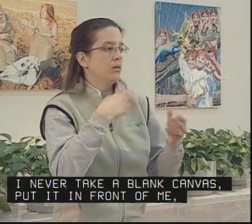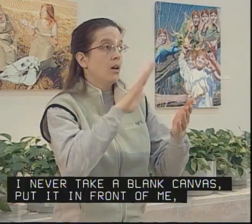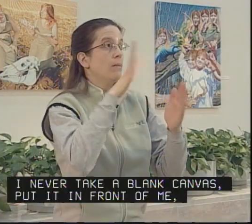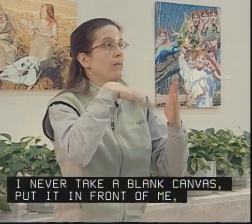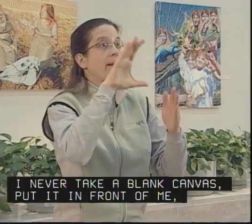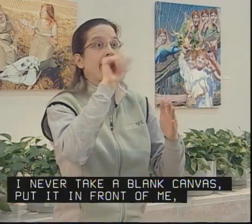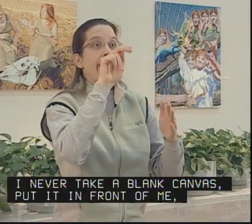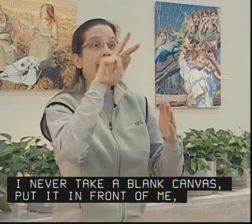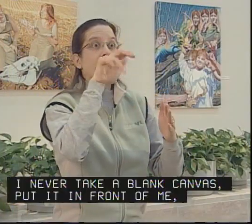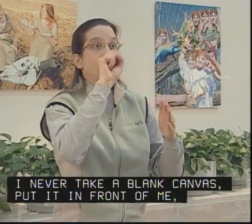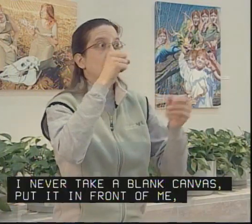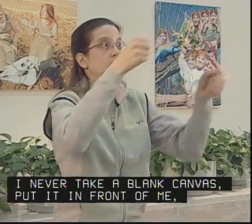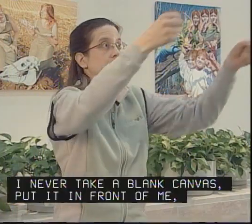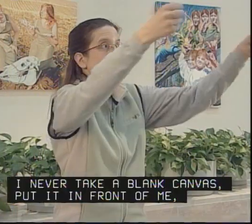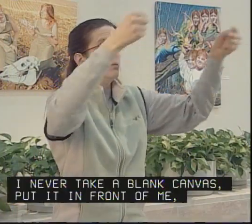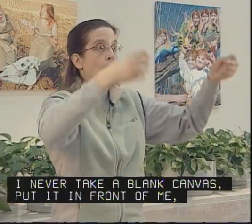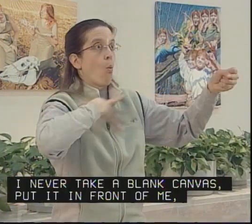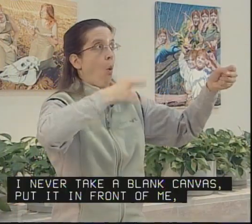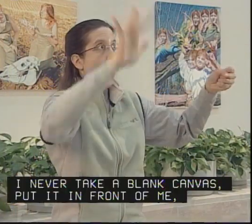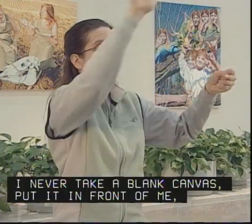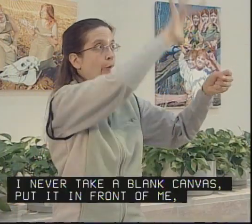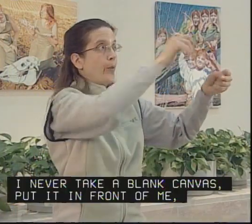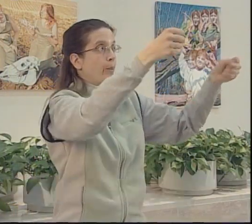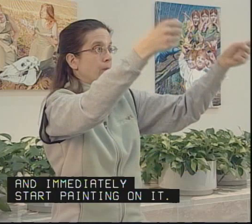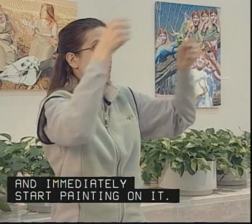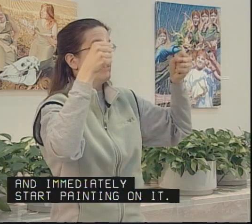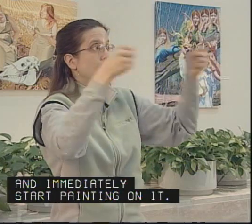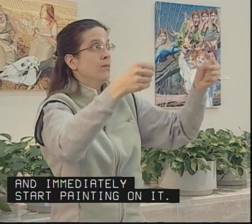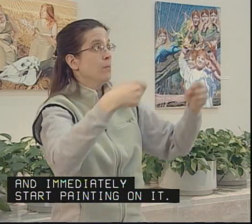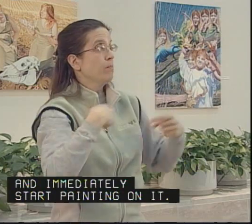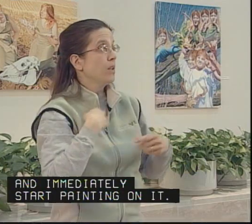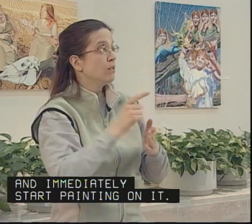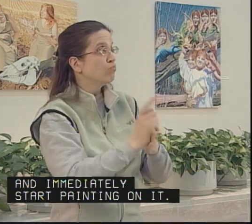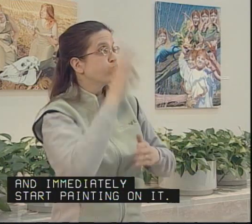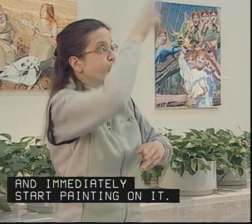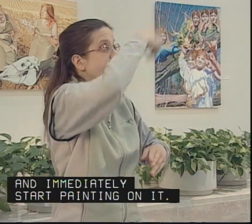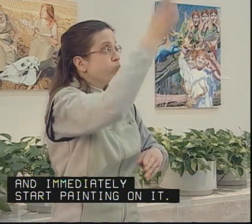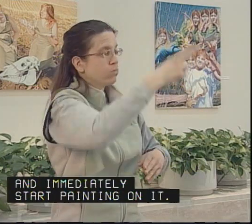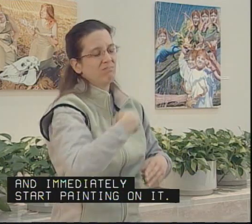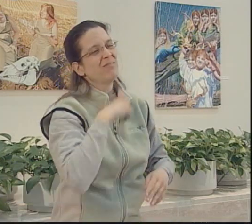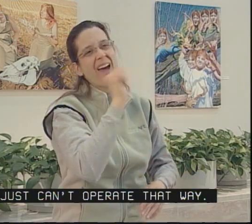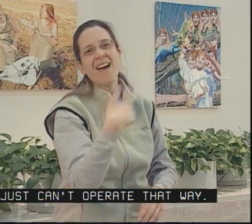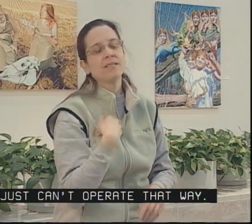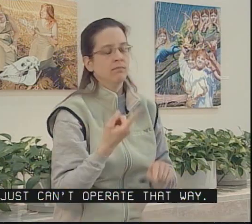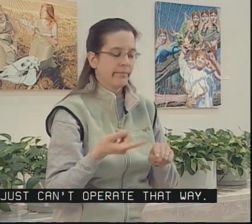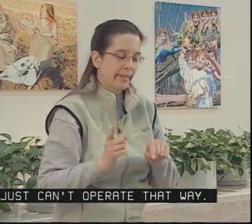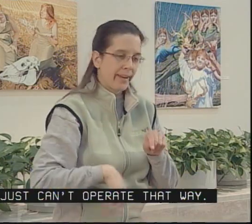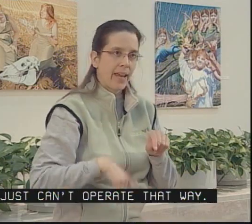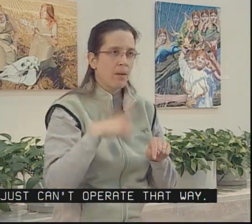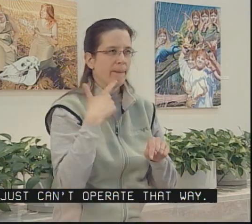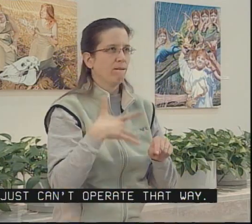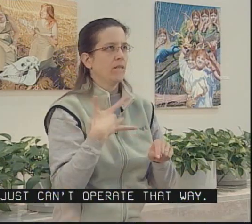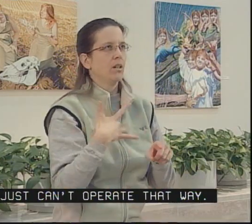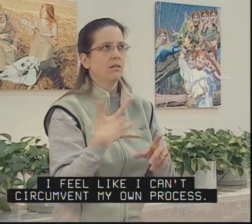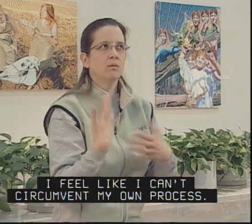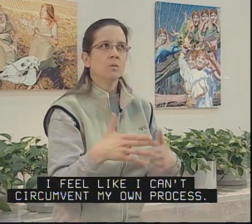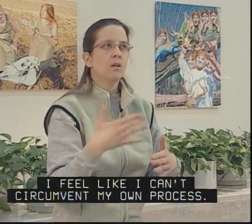I never take a blank canvas, put it in front of me, and immediately start painting on it. I just can't operate that way. I feel like I